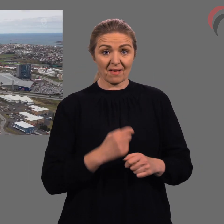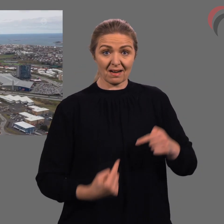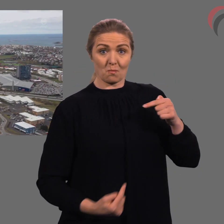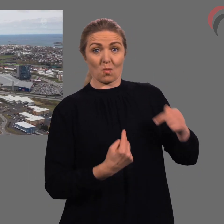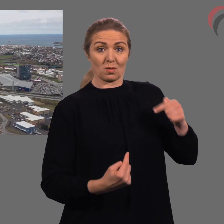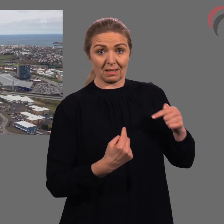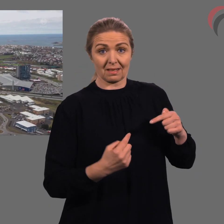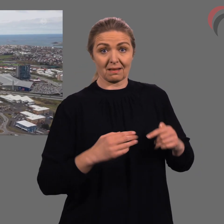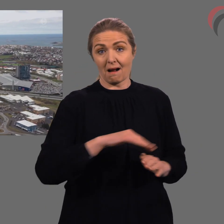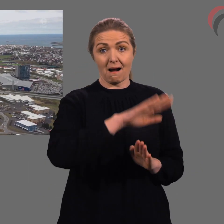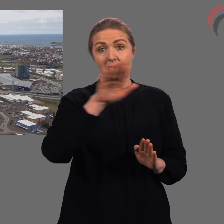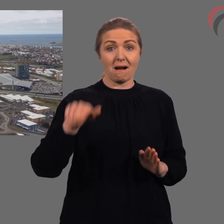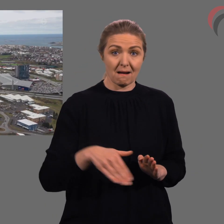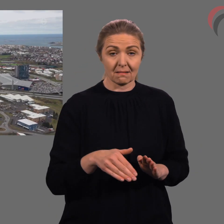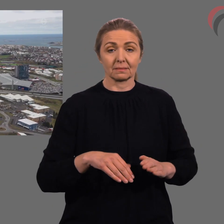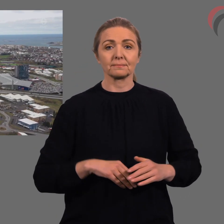night.